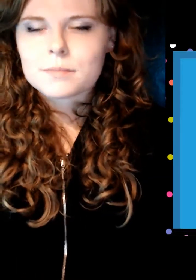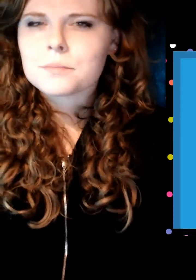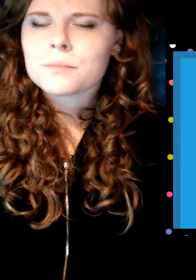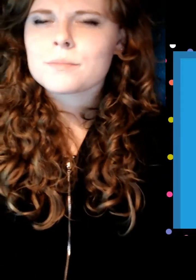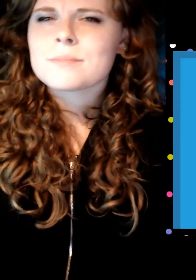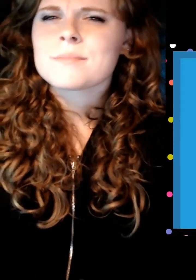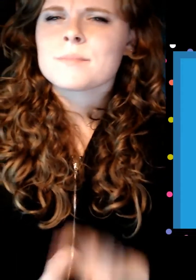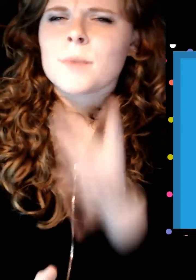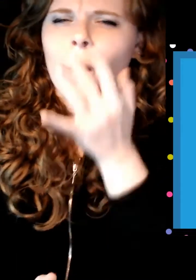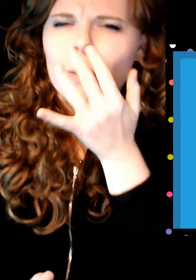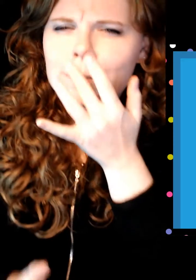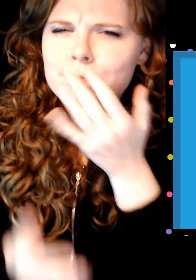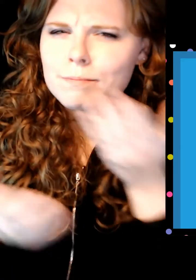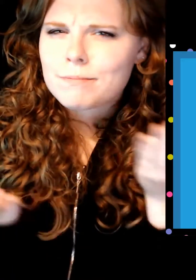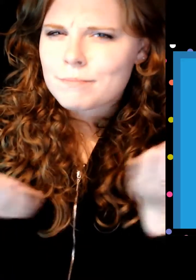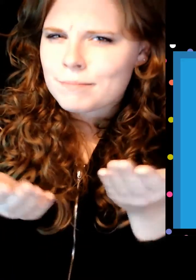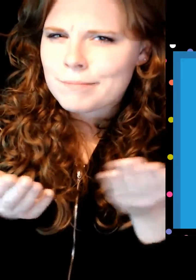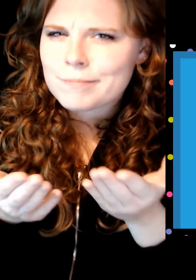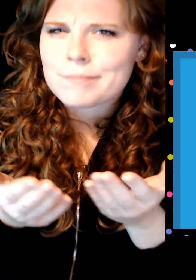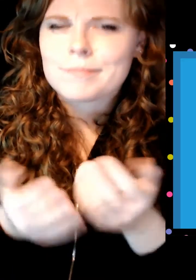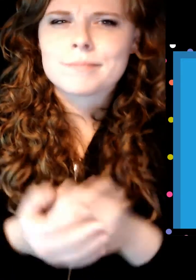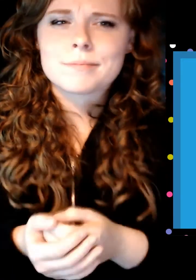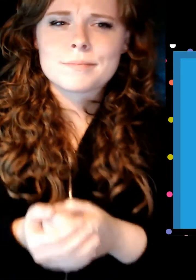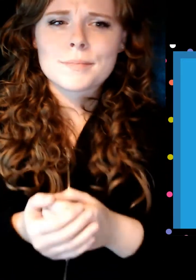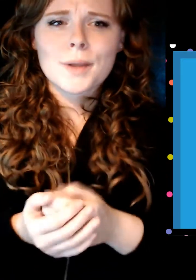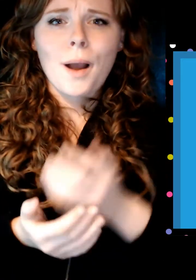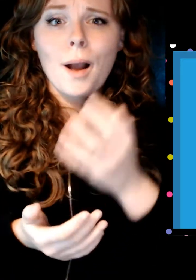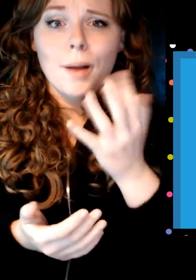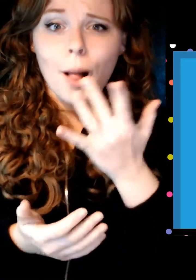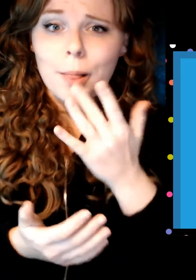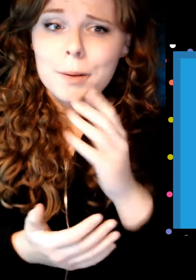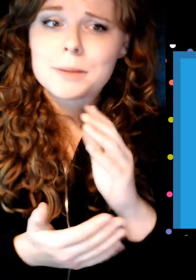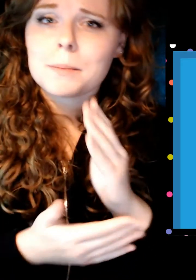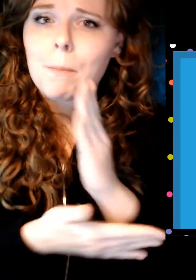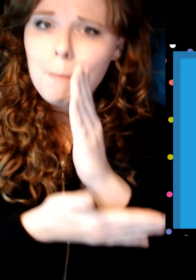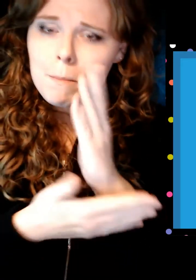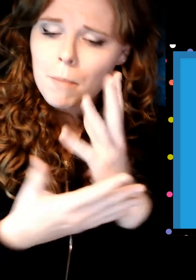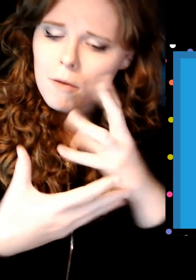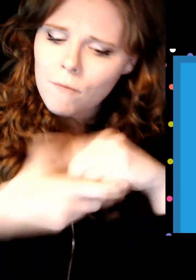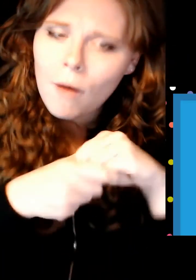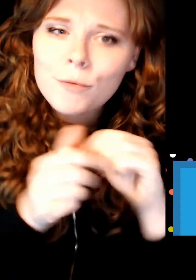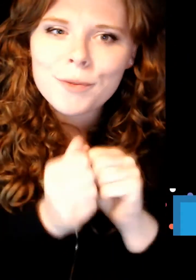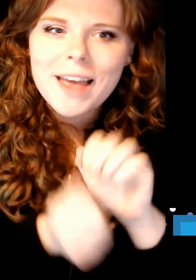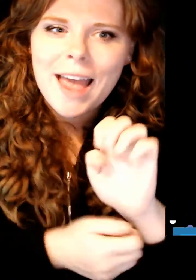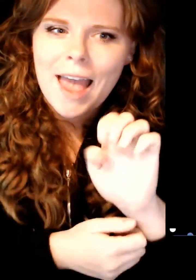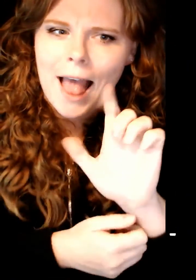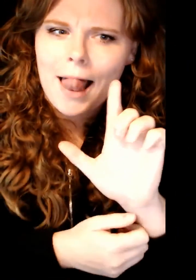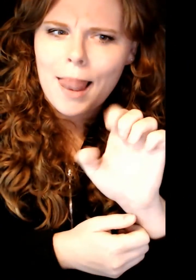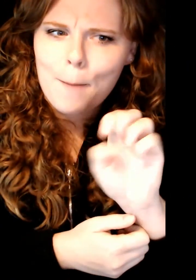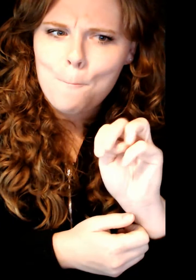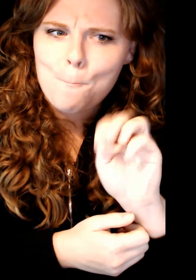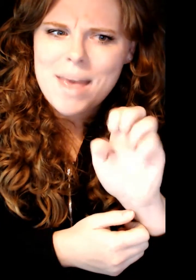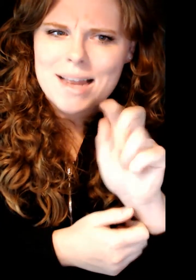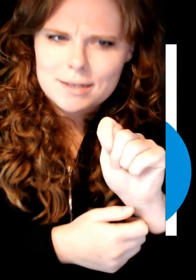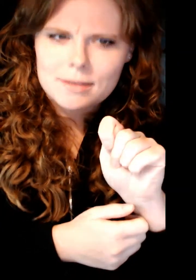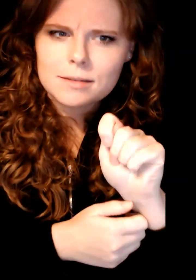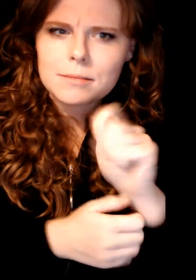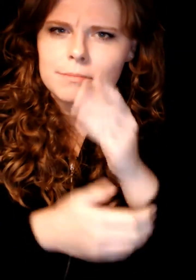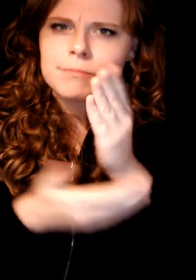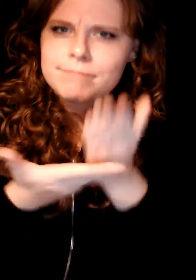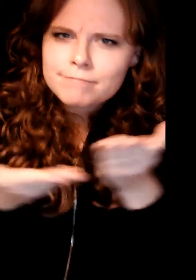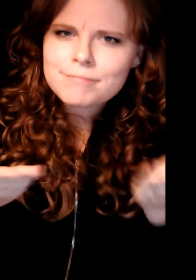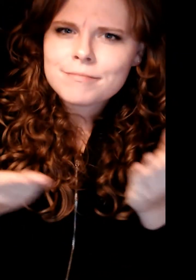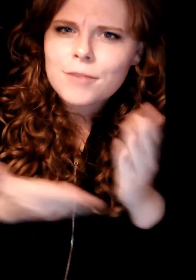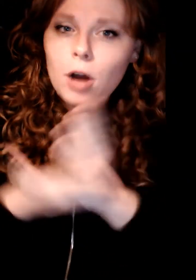What is color? Color is one of the elements of art. Color is produced when light is reflected back to